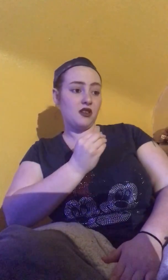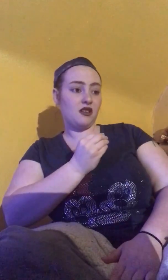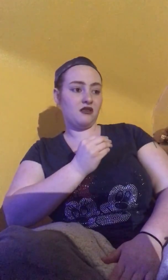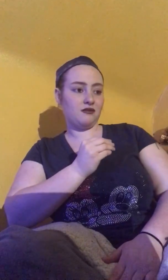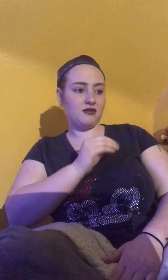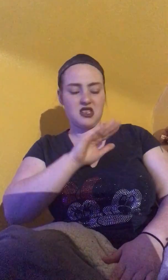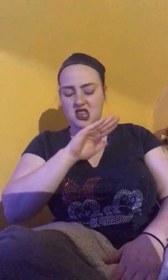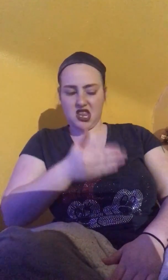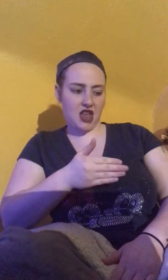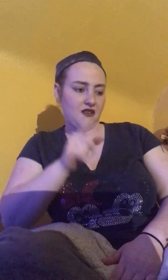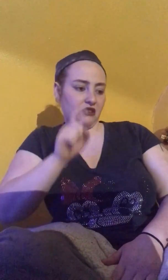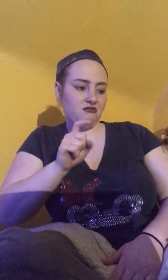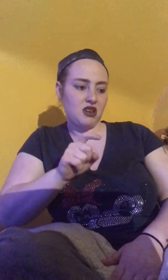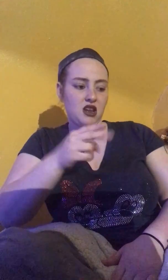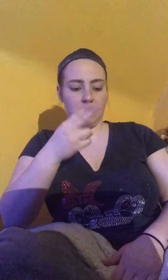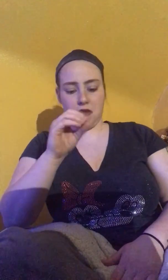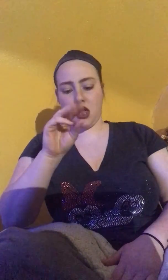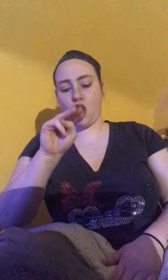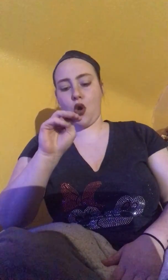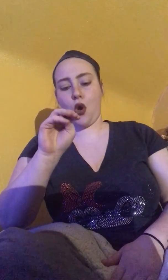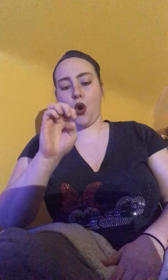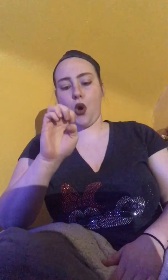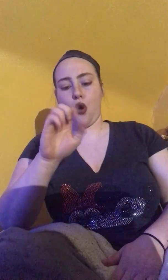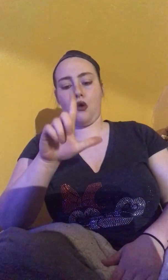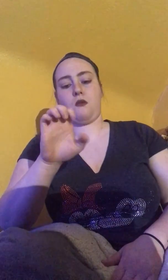to be homeless." Like, are you kidding me right